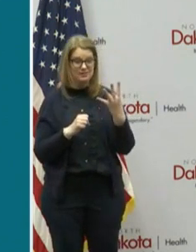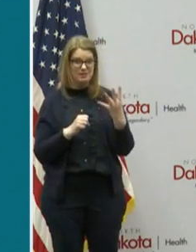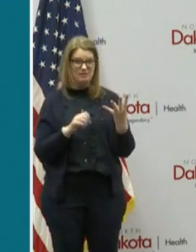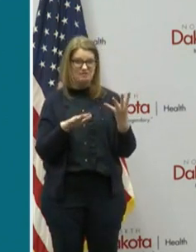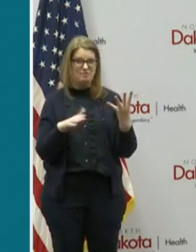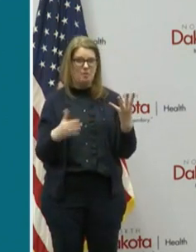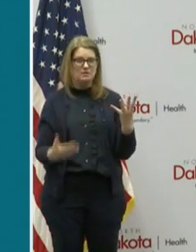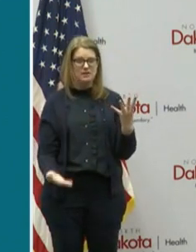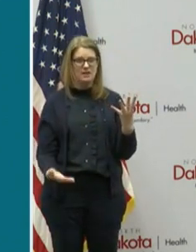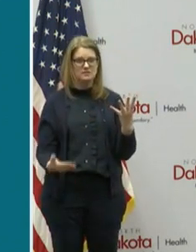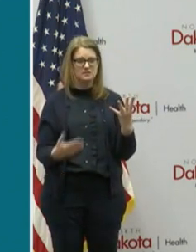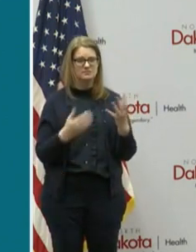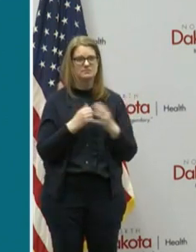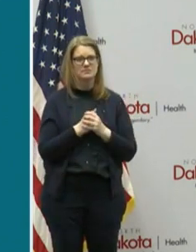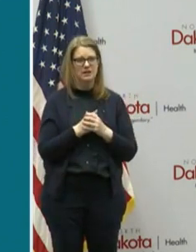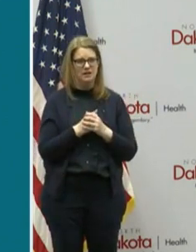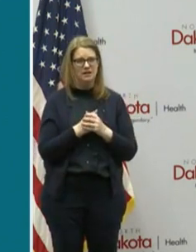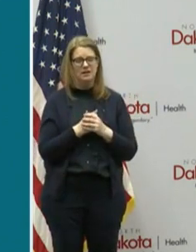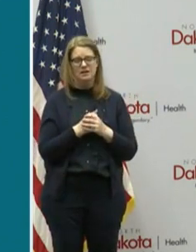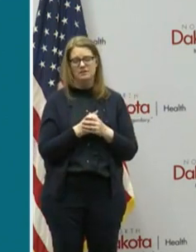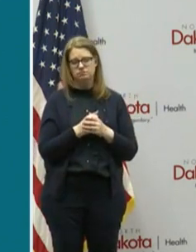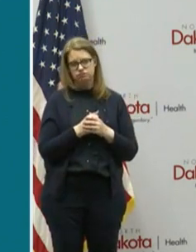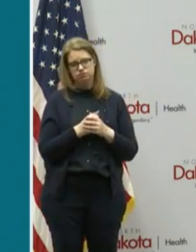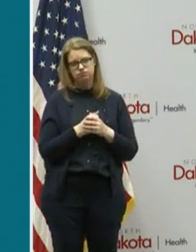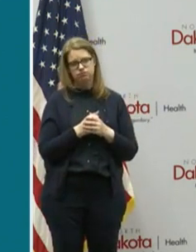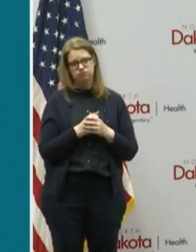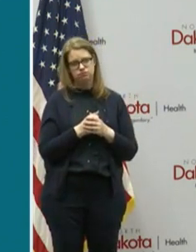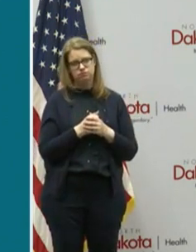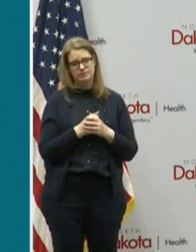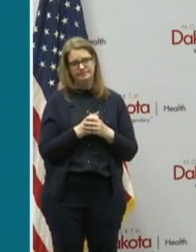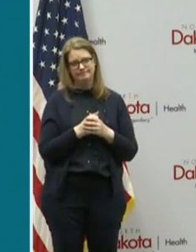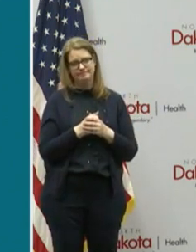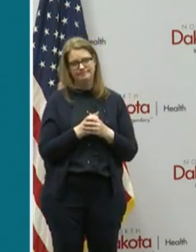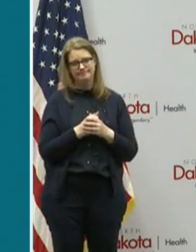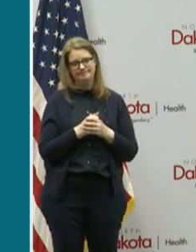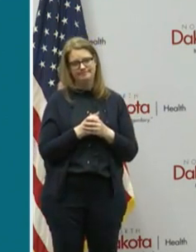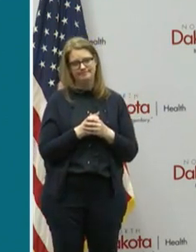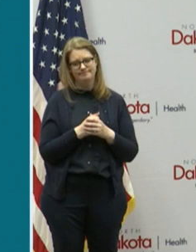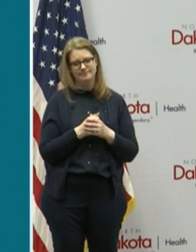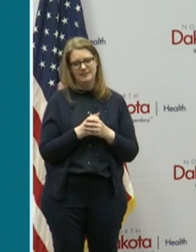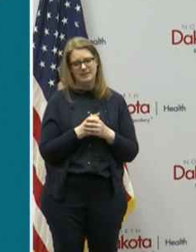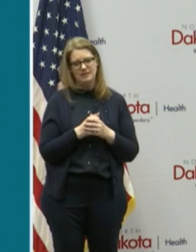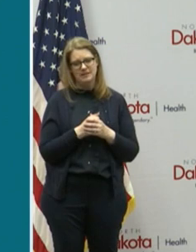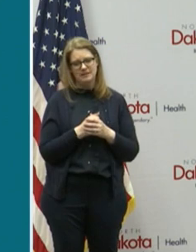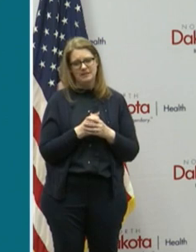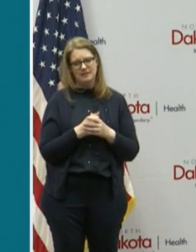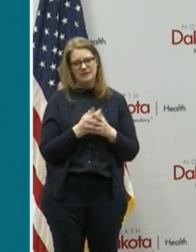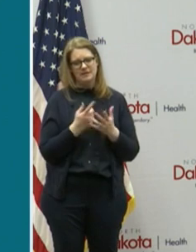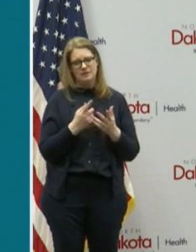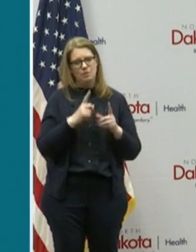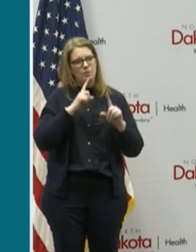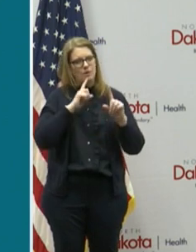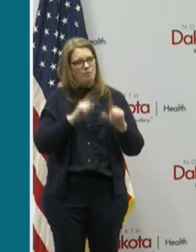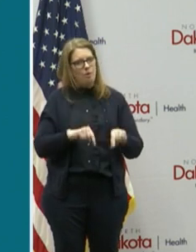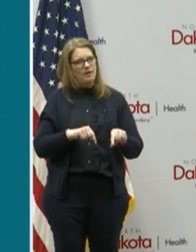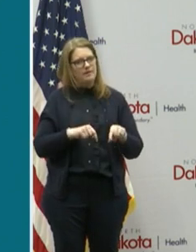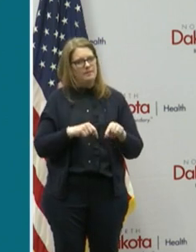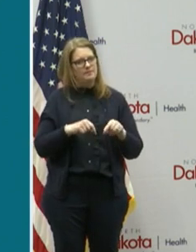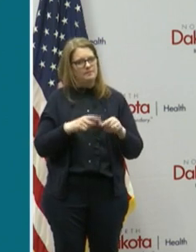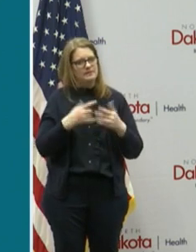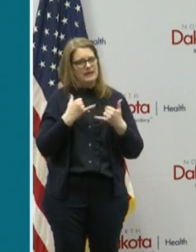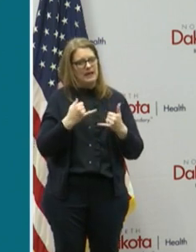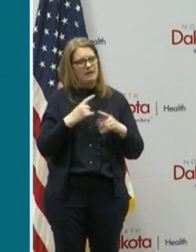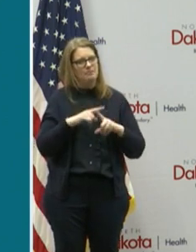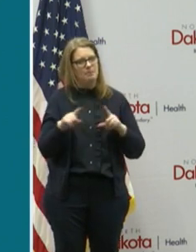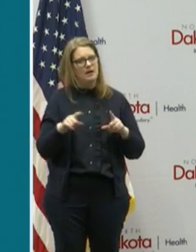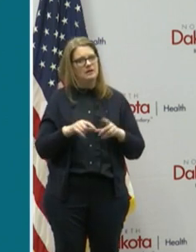deaths. This has been, I'd say, I won't say inaccurately because we are reporting them today,